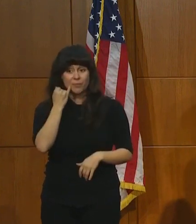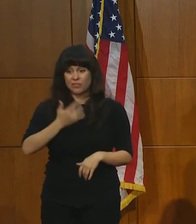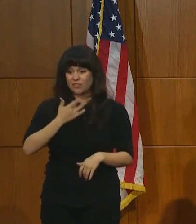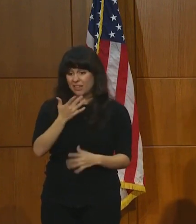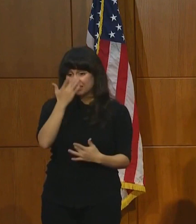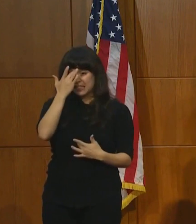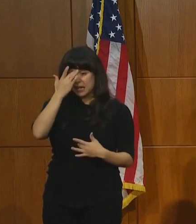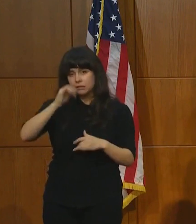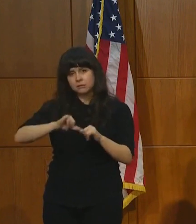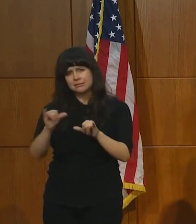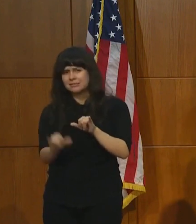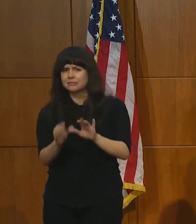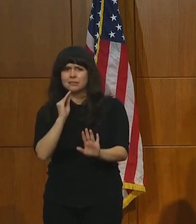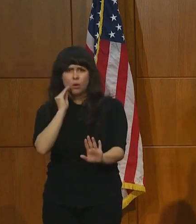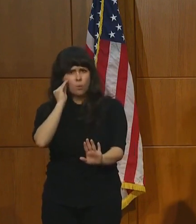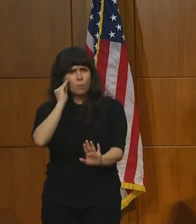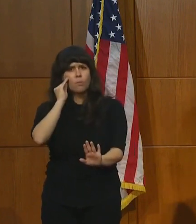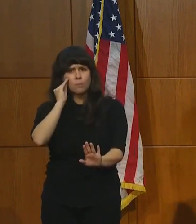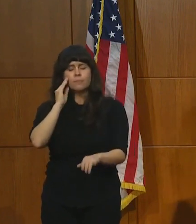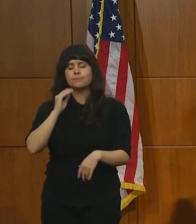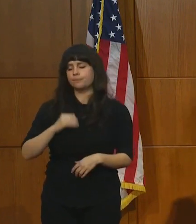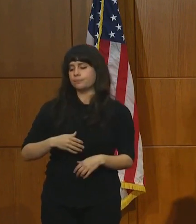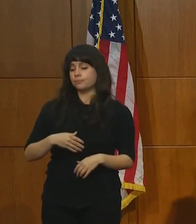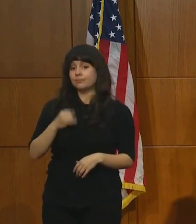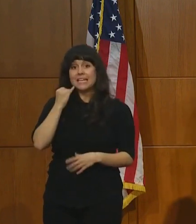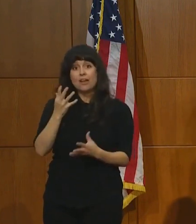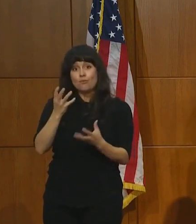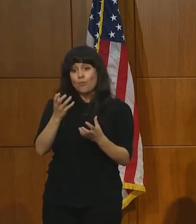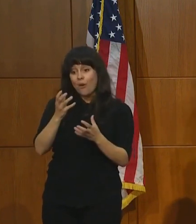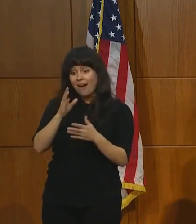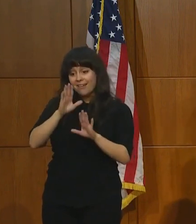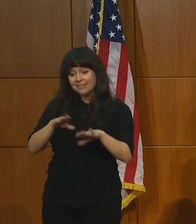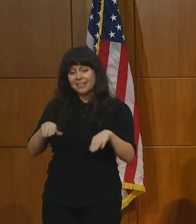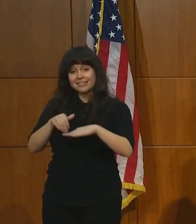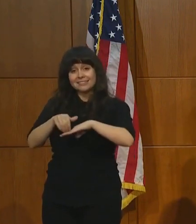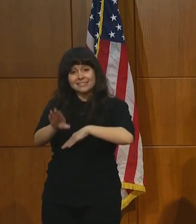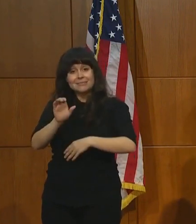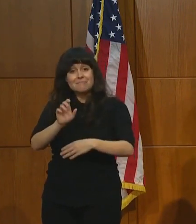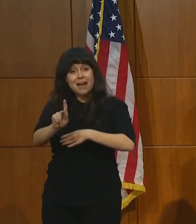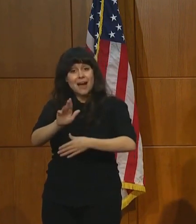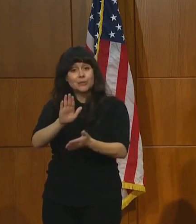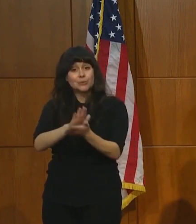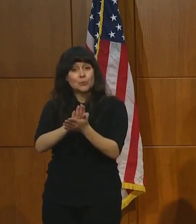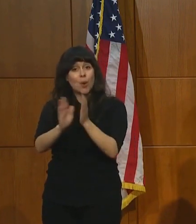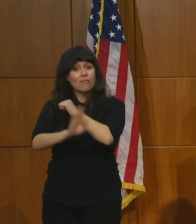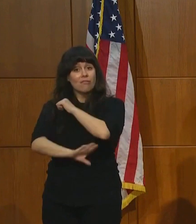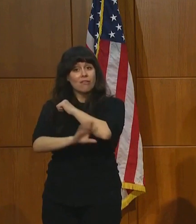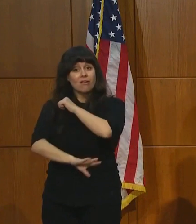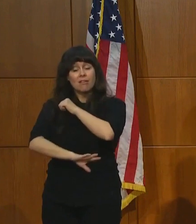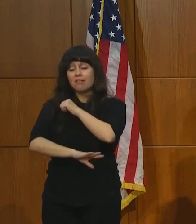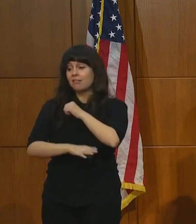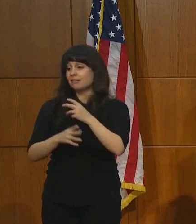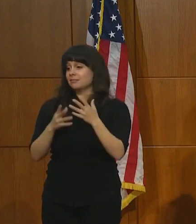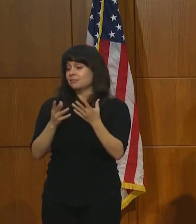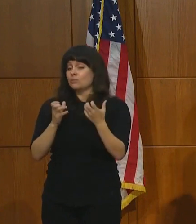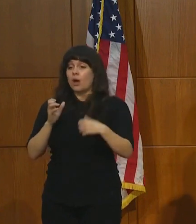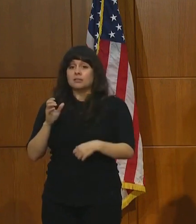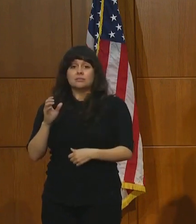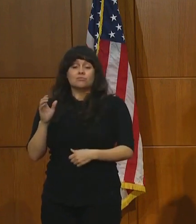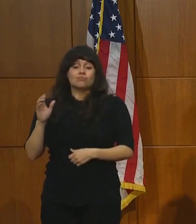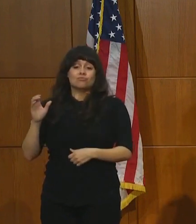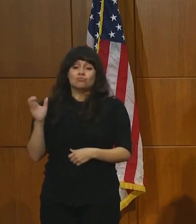sick. If we want our kids to go back to school this fall, if we want to return to something